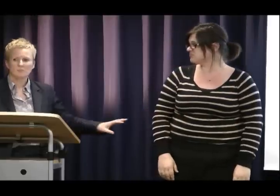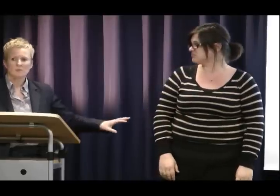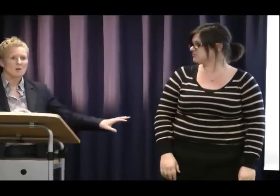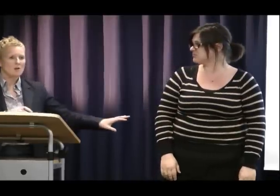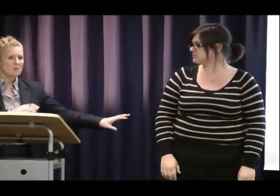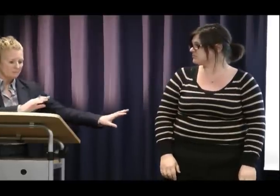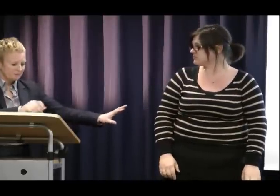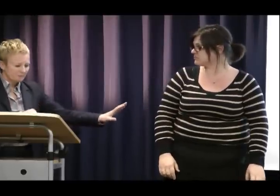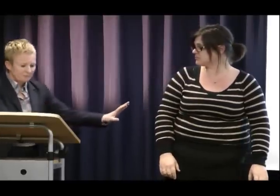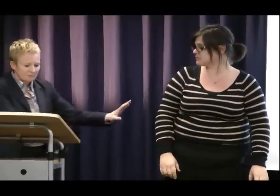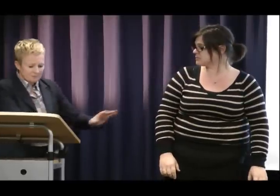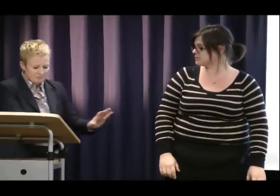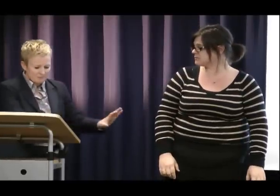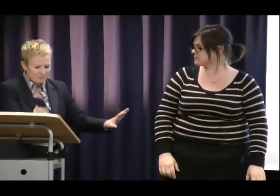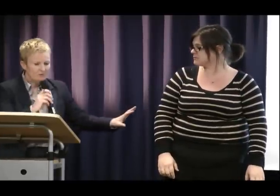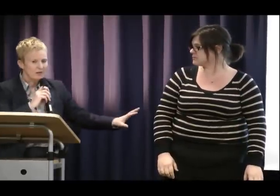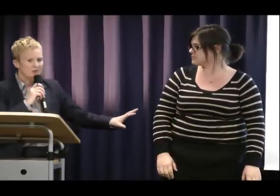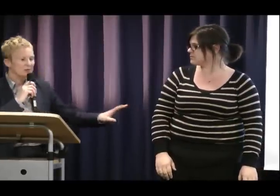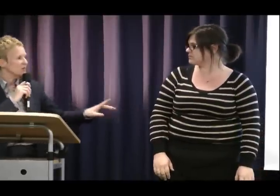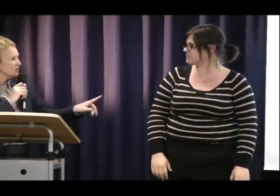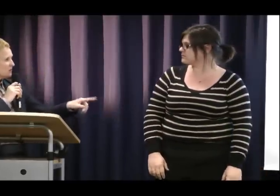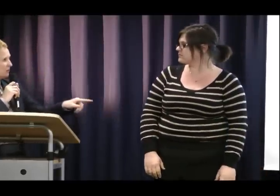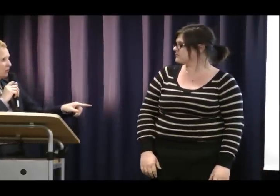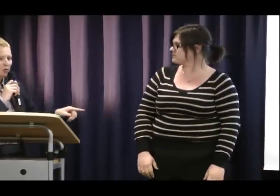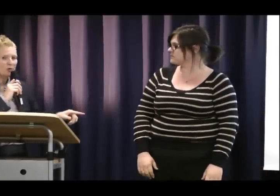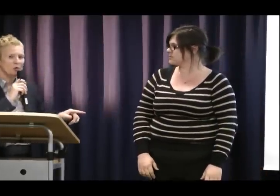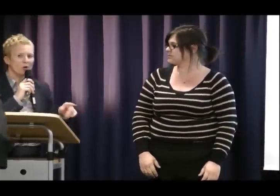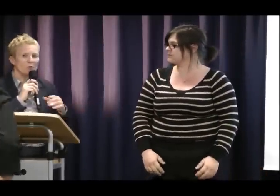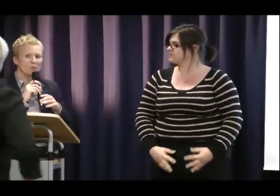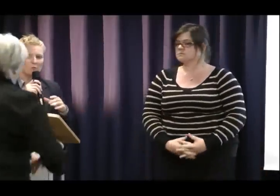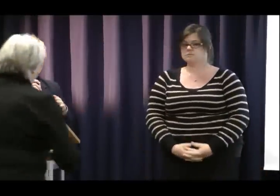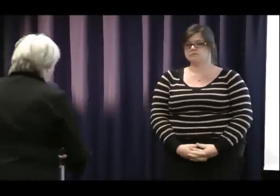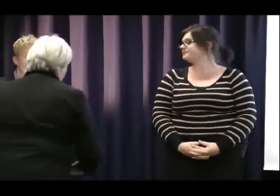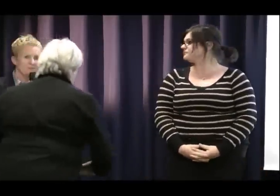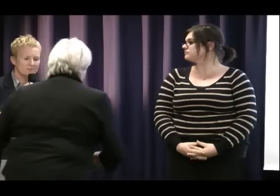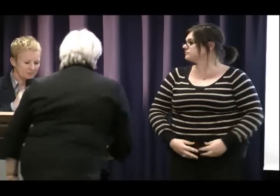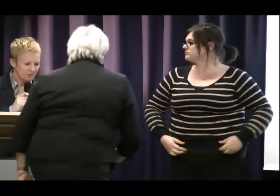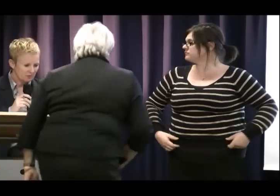deaf community. Thanks, Melissa. Just before you go,